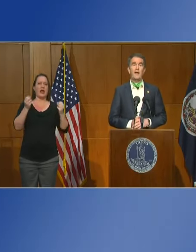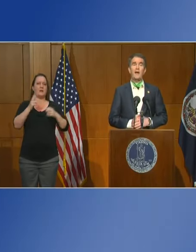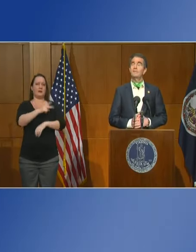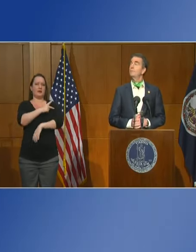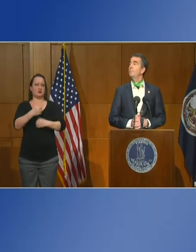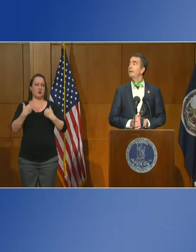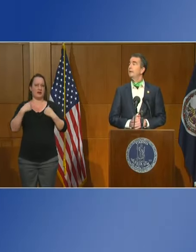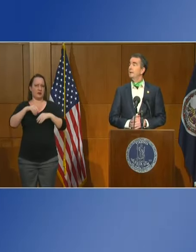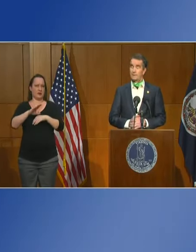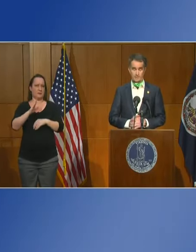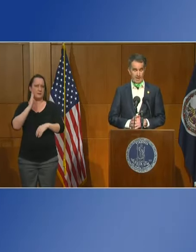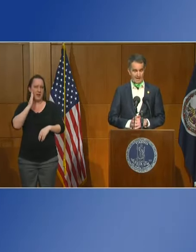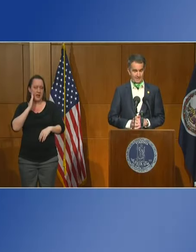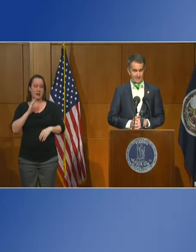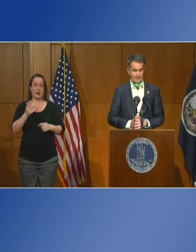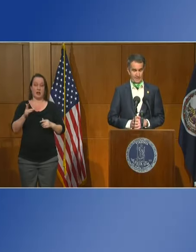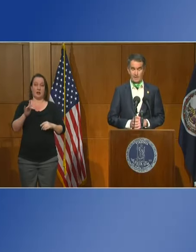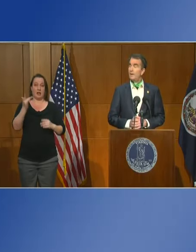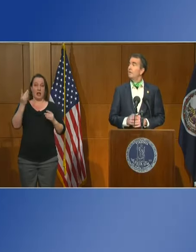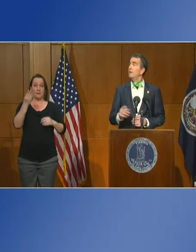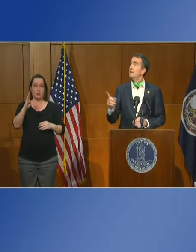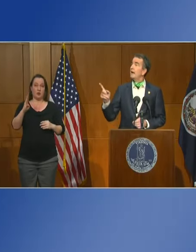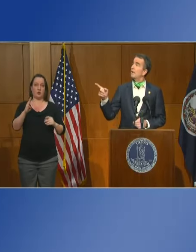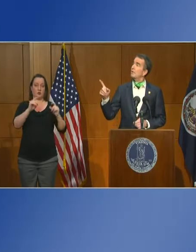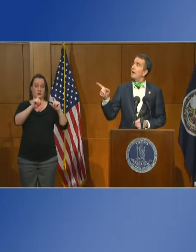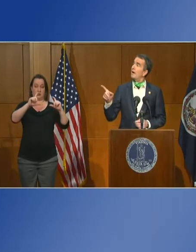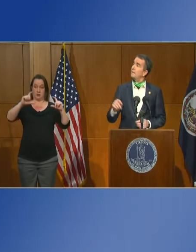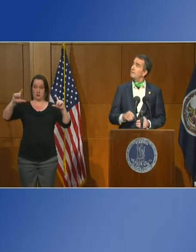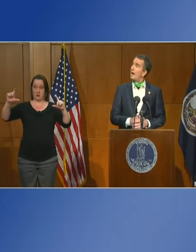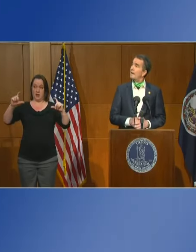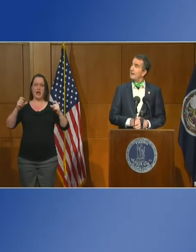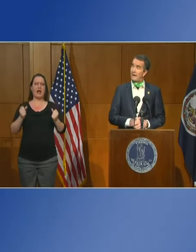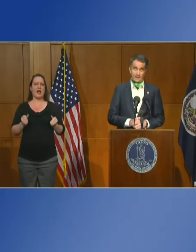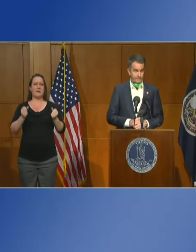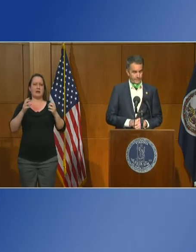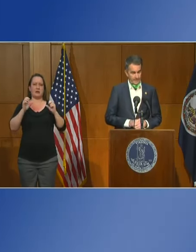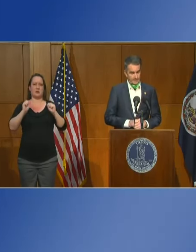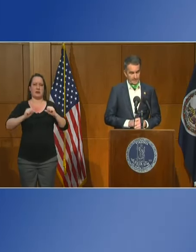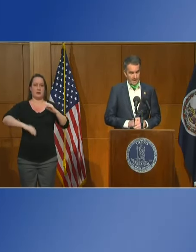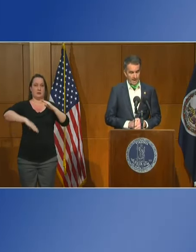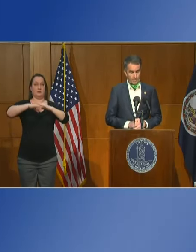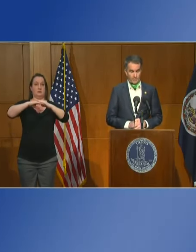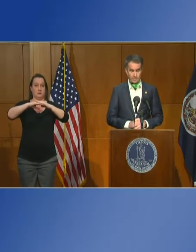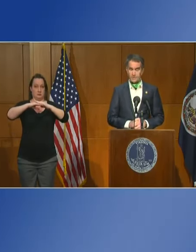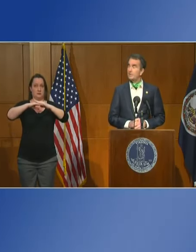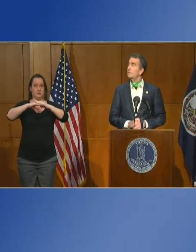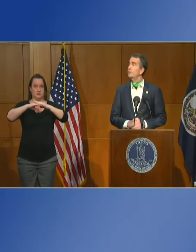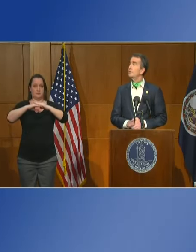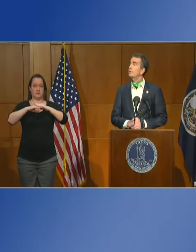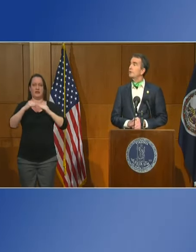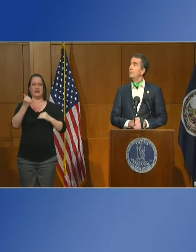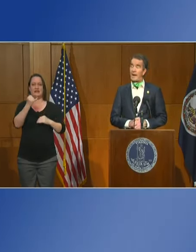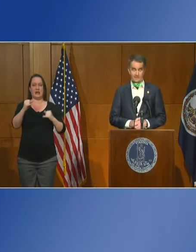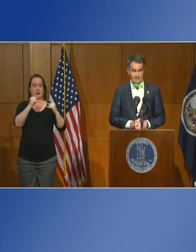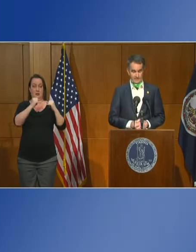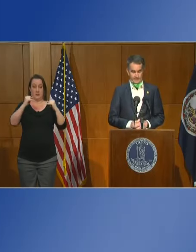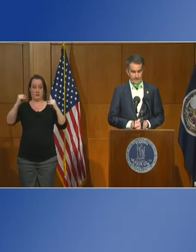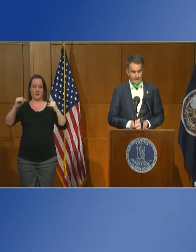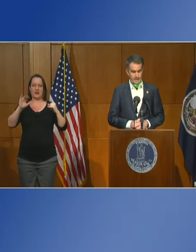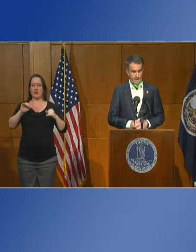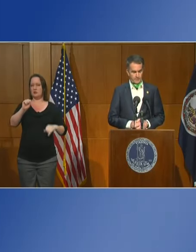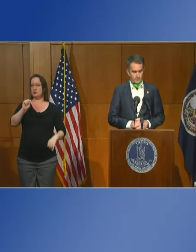their staffed bed capacity. The yellow line, the dotted line at the top, represents surge